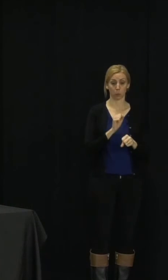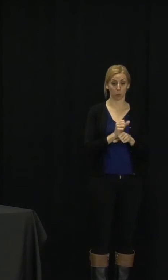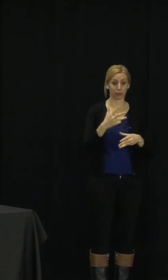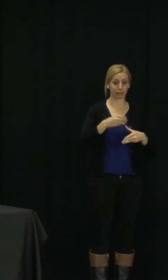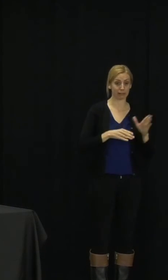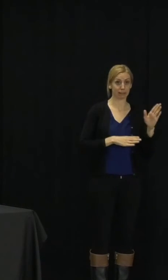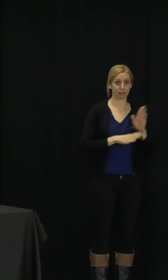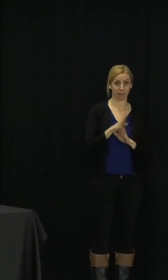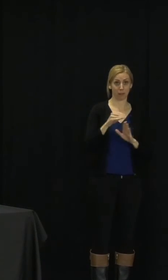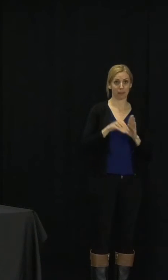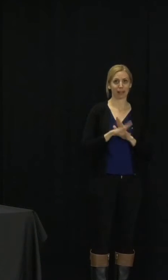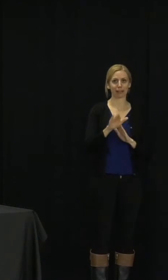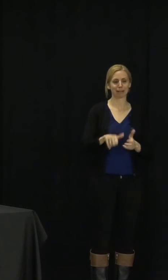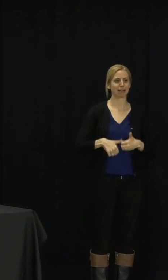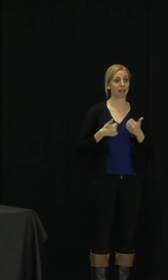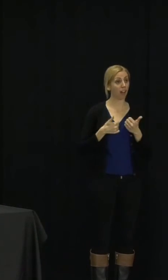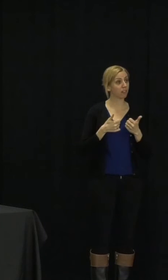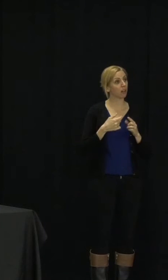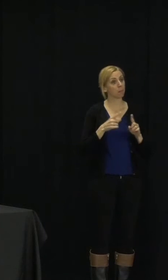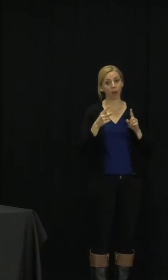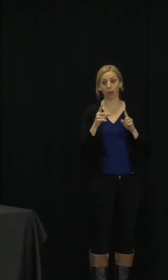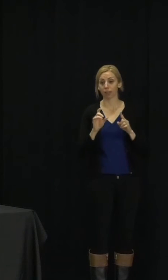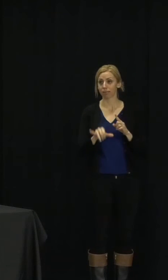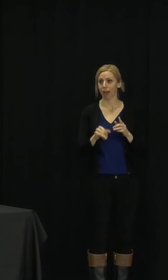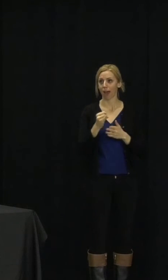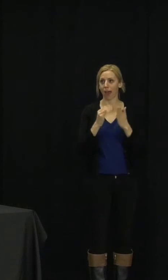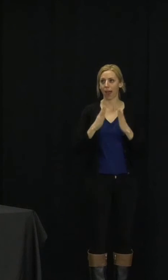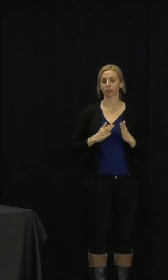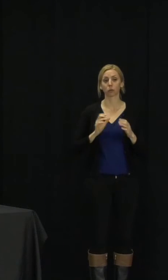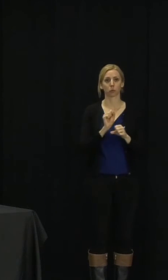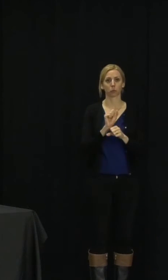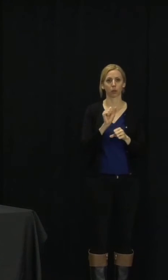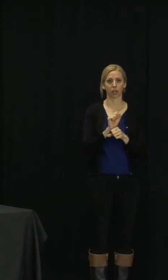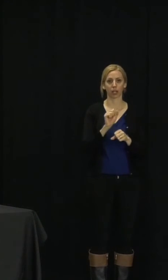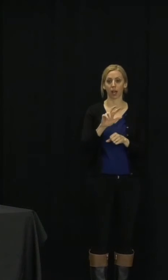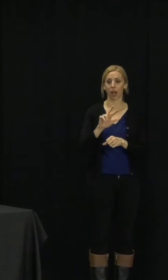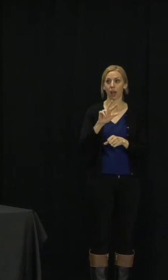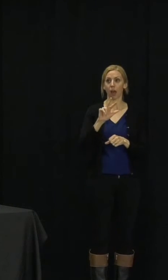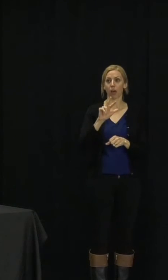handicapped, and then for a while I was handy-capable. And